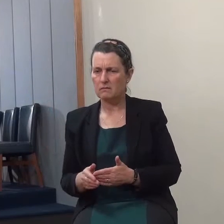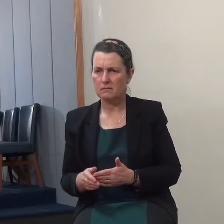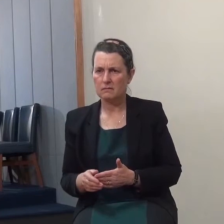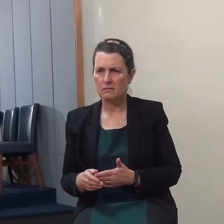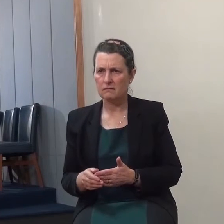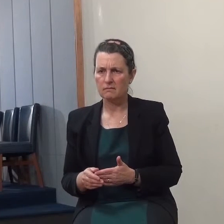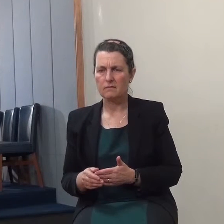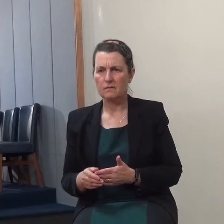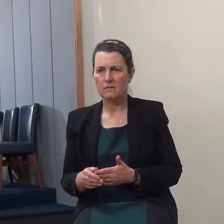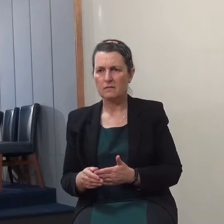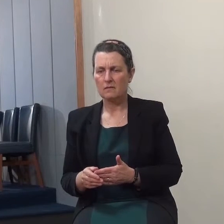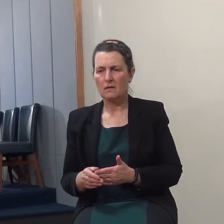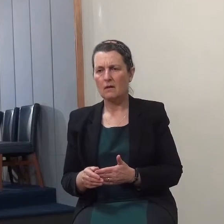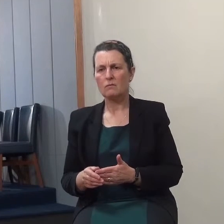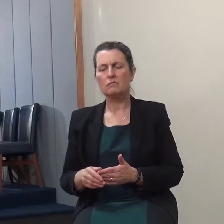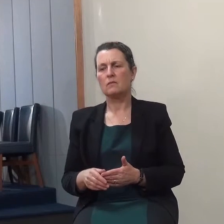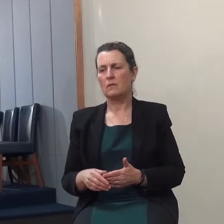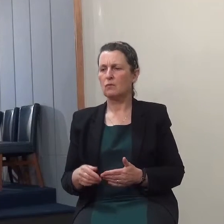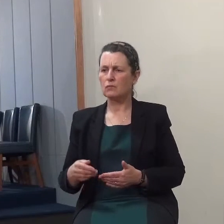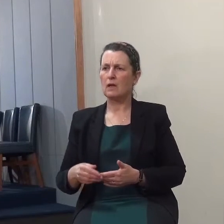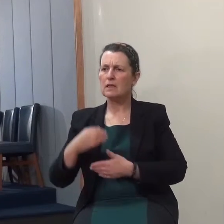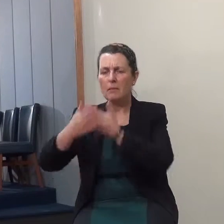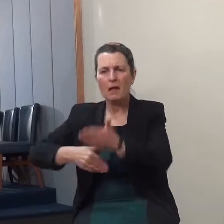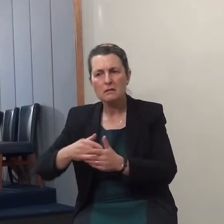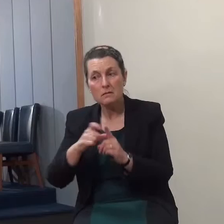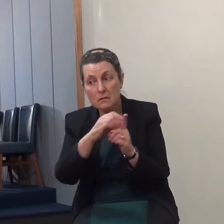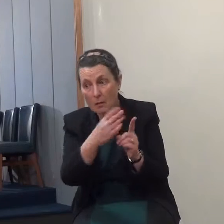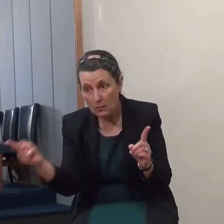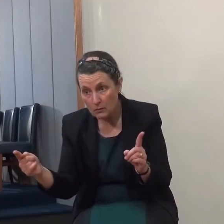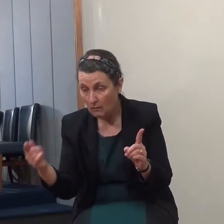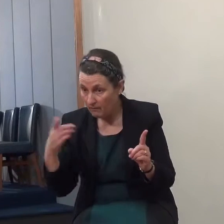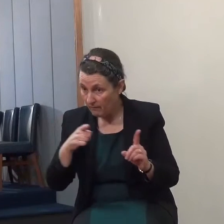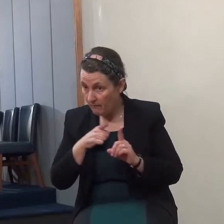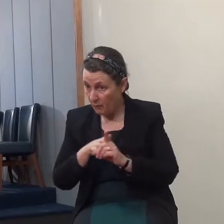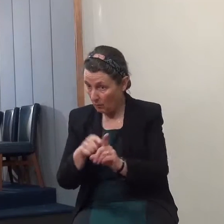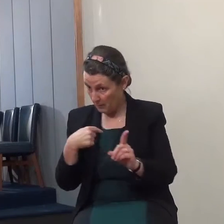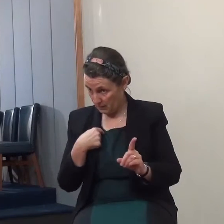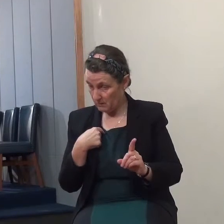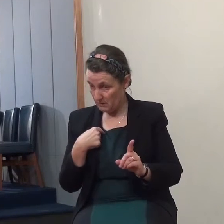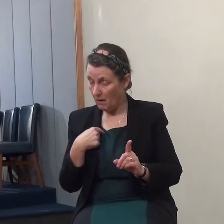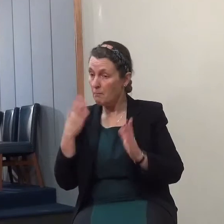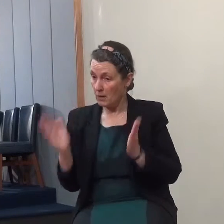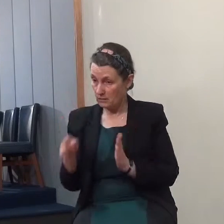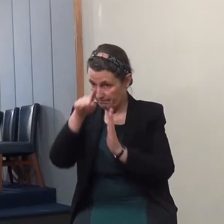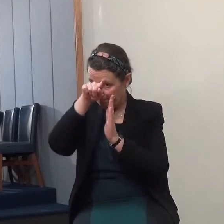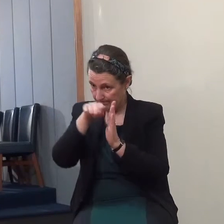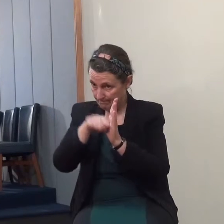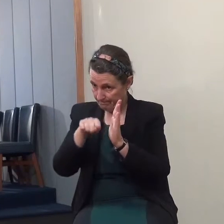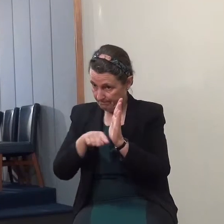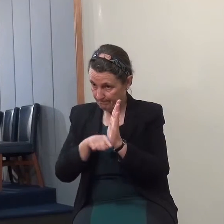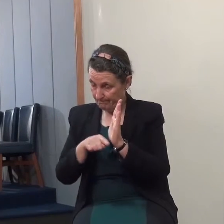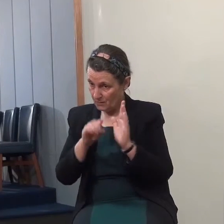I expect of my disciples, the kind of people my disciples will have to be. So he's